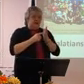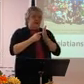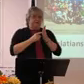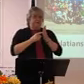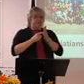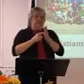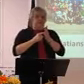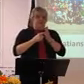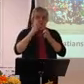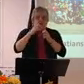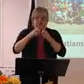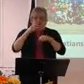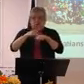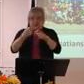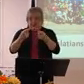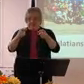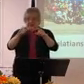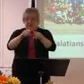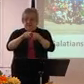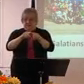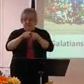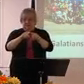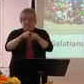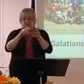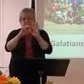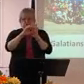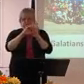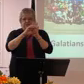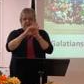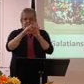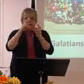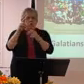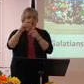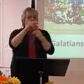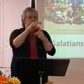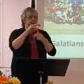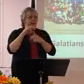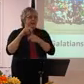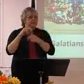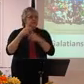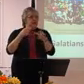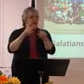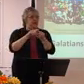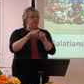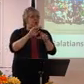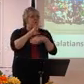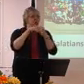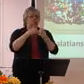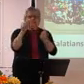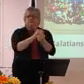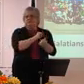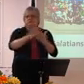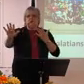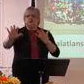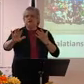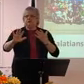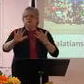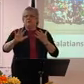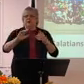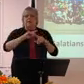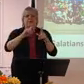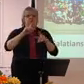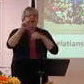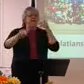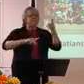Oftentimes in crisis, for example, with the hurricanes, all the disaster relief, we've